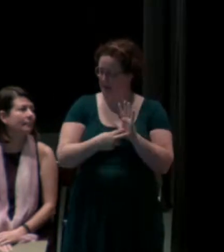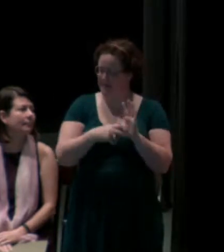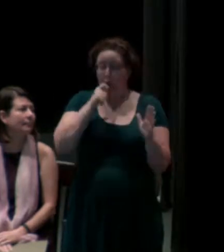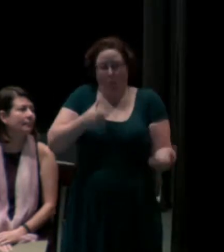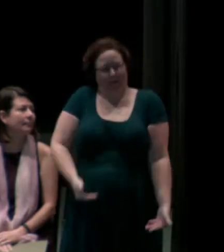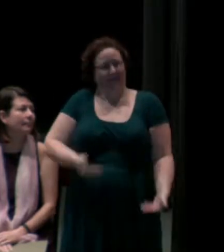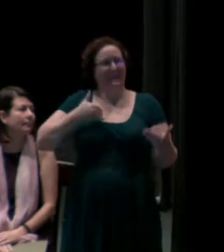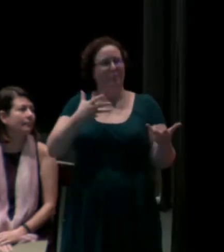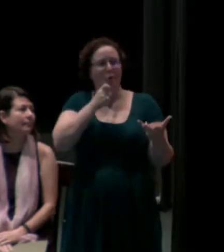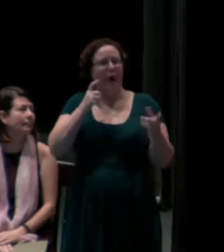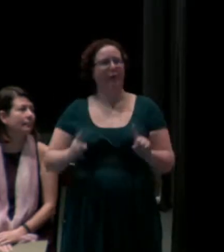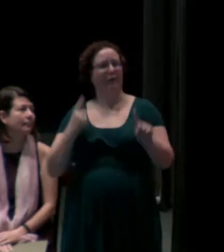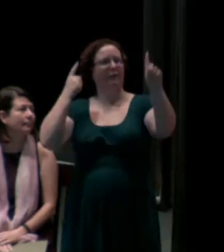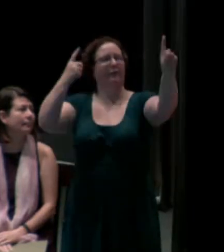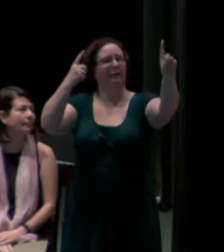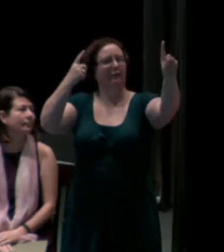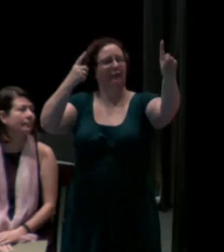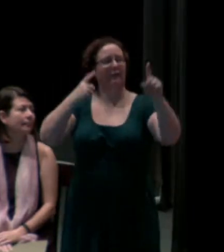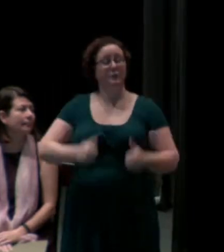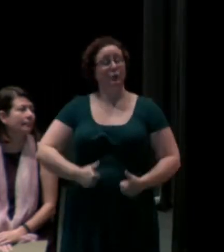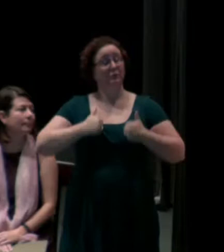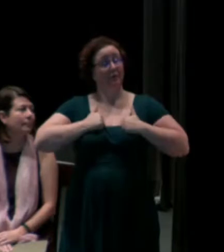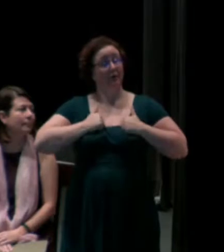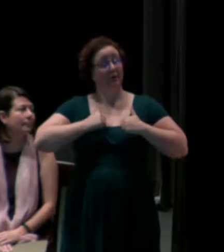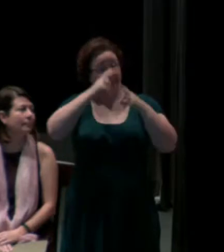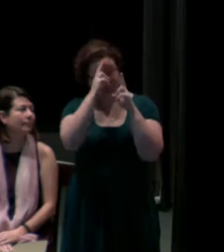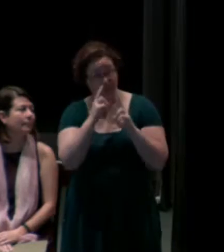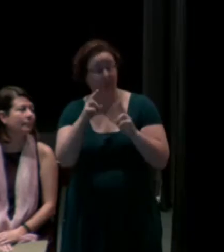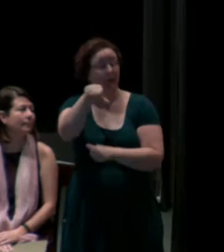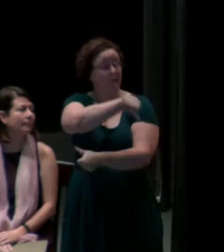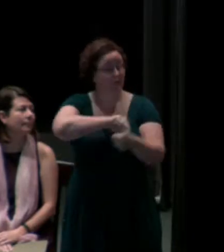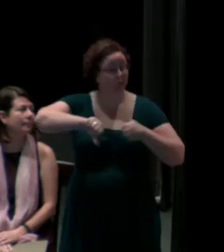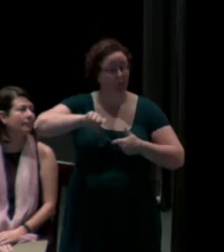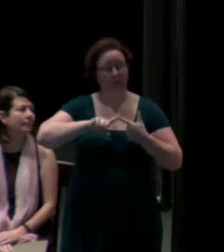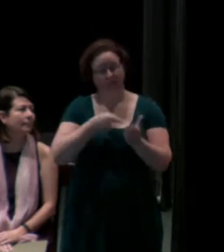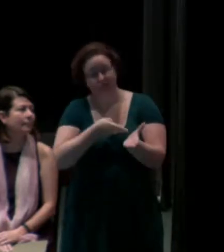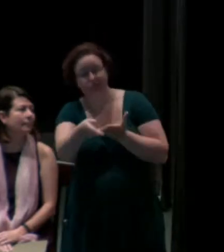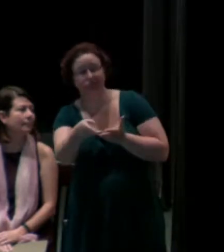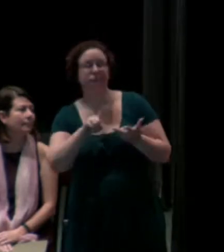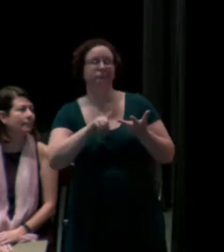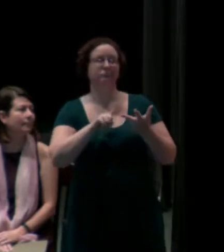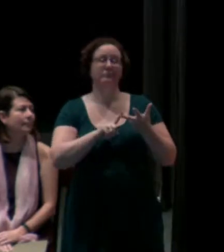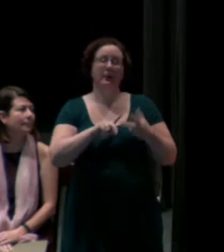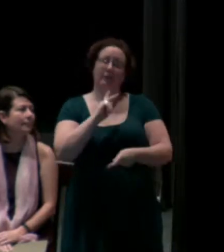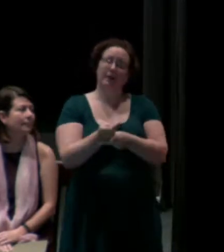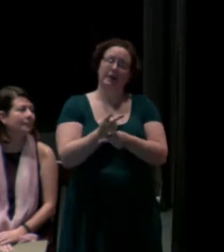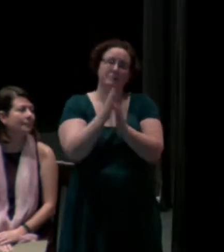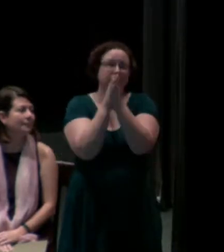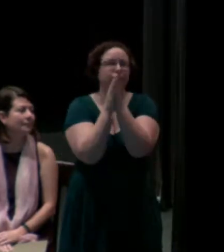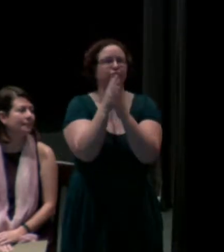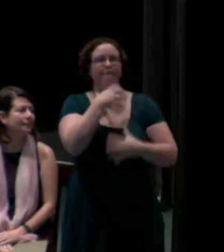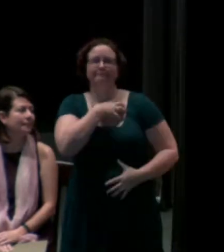strive to be. Someone who lives in dignity, respect for others, honesty, and maintains an undying passion